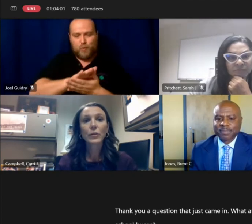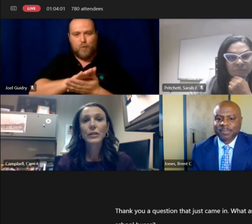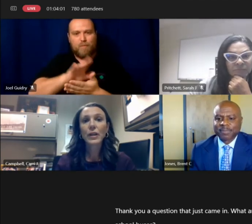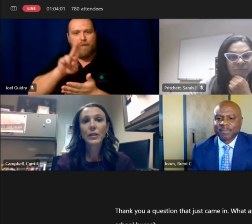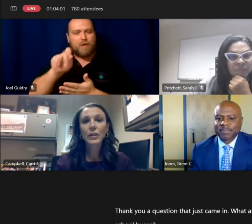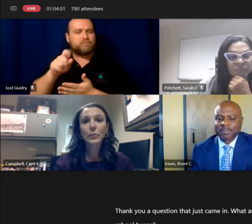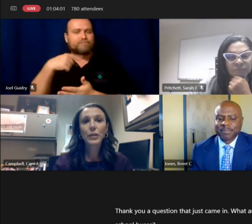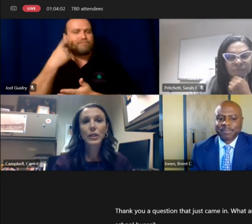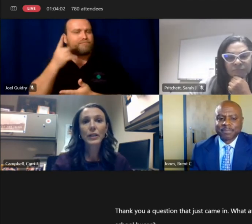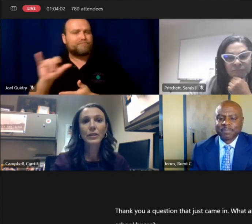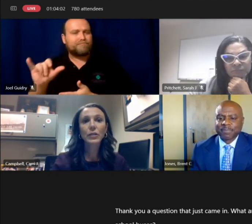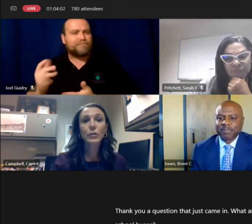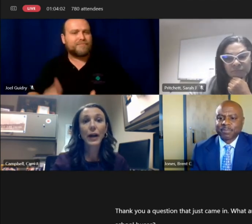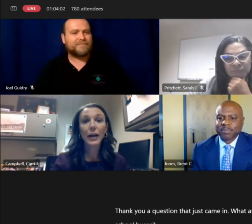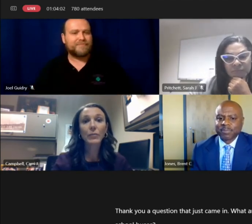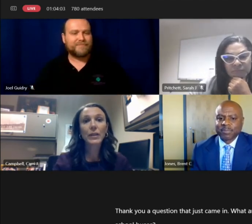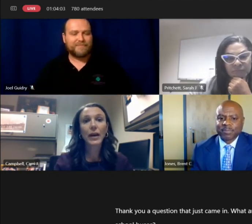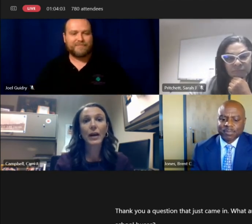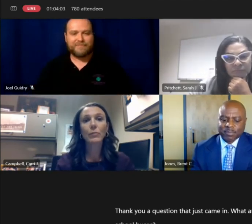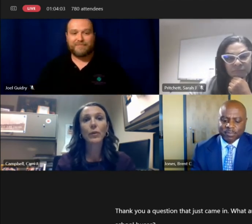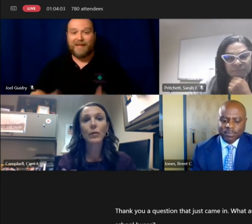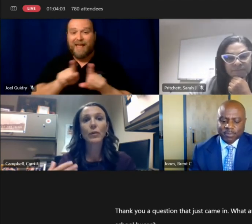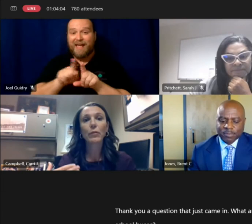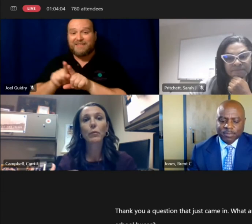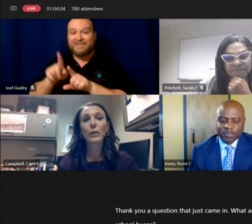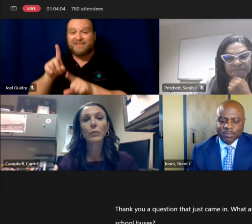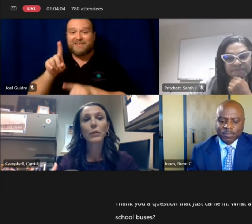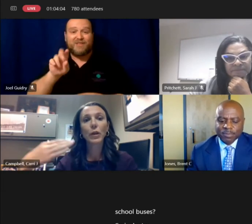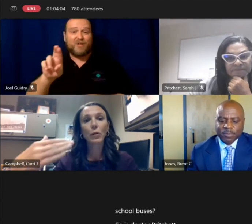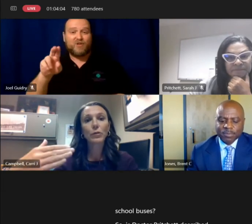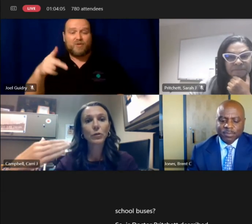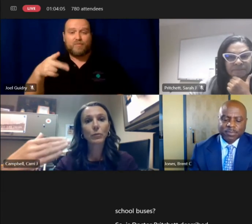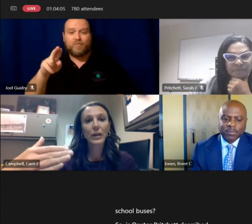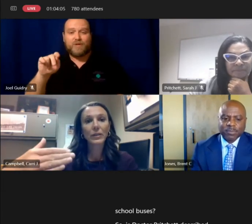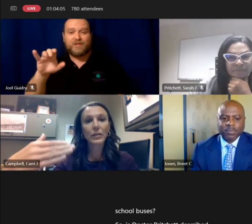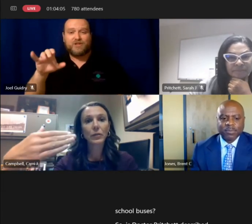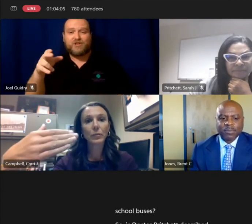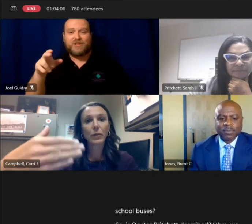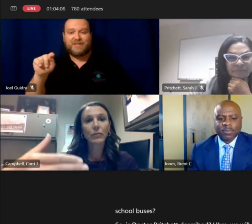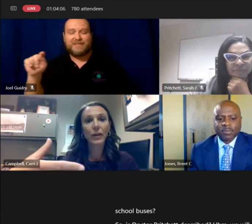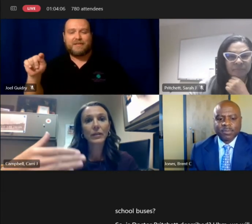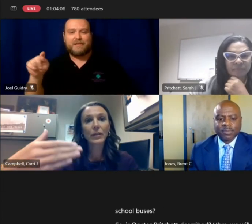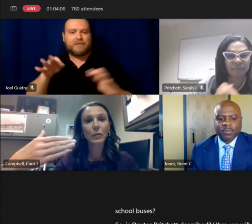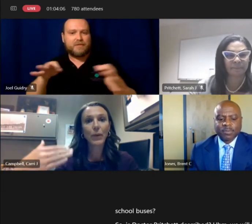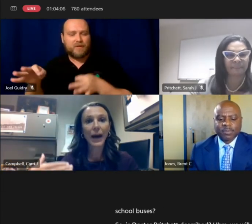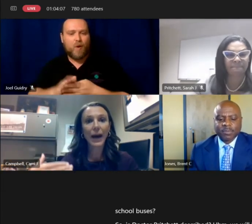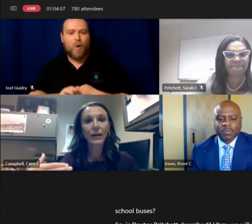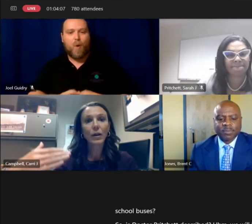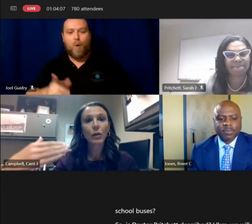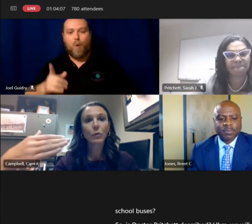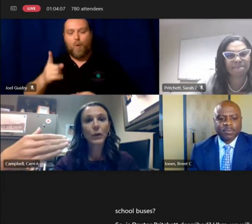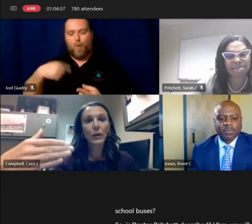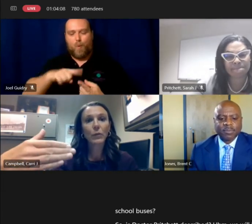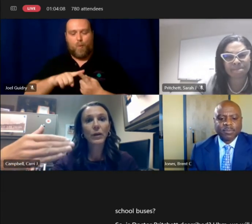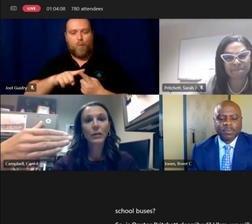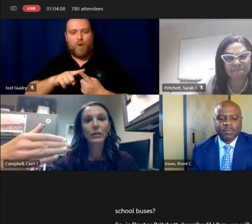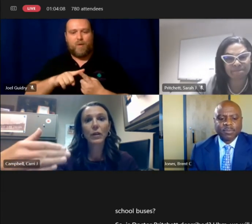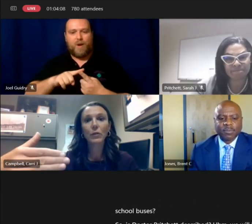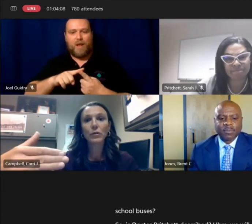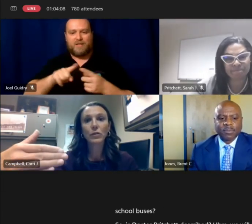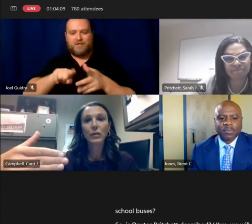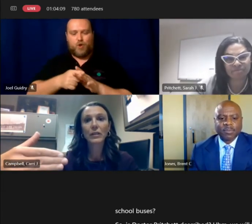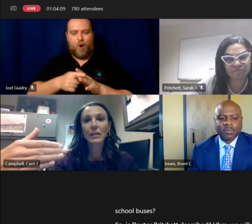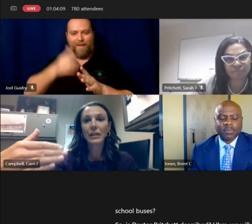So as Dr. Pritchett described, we will load school buses from the front to the back. We will